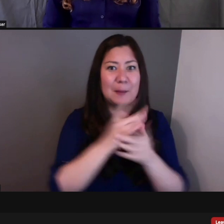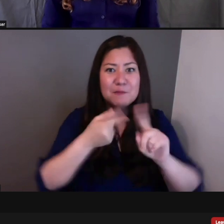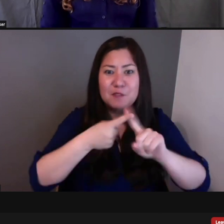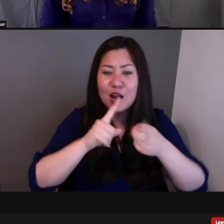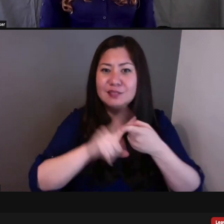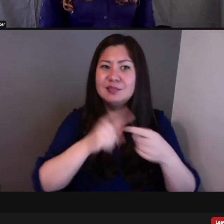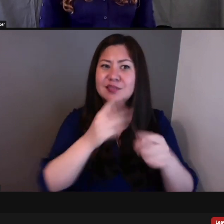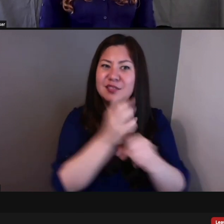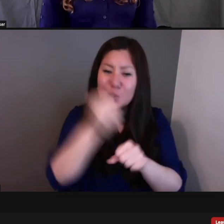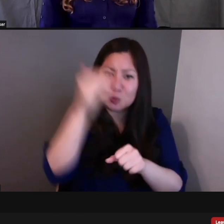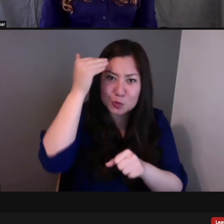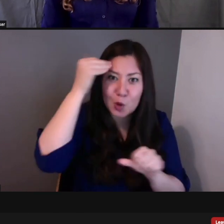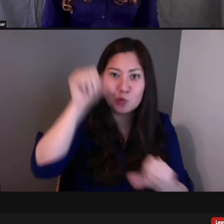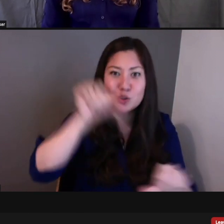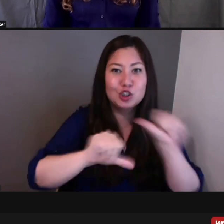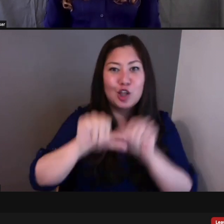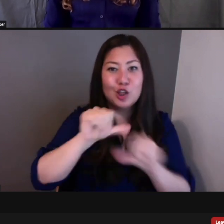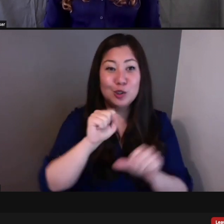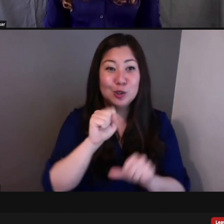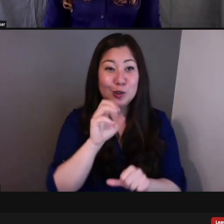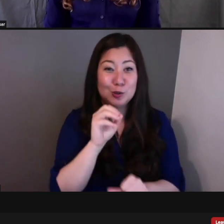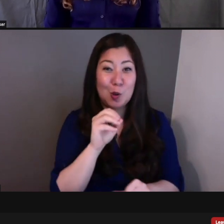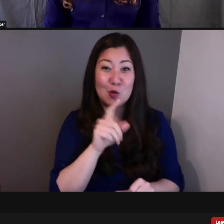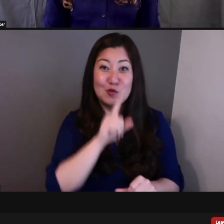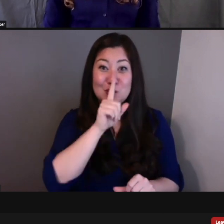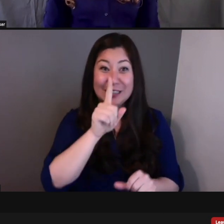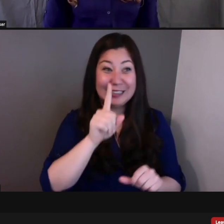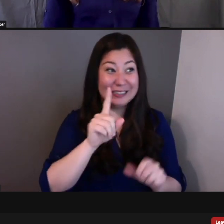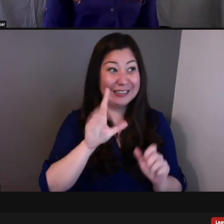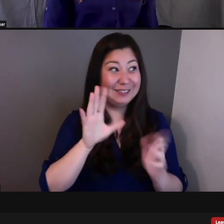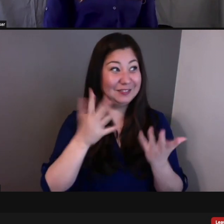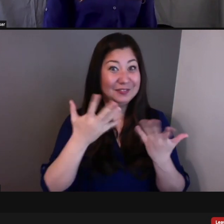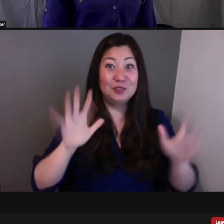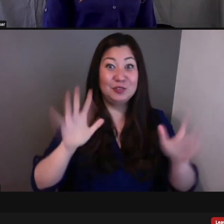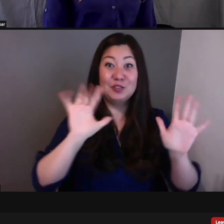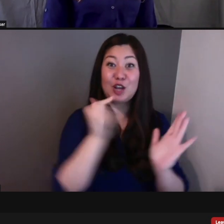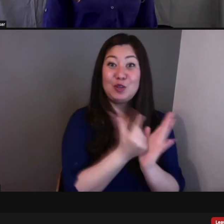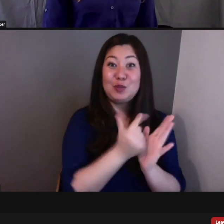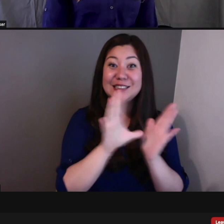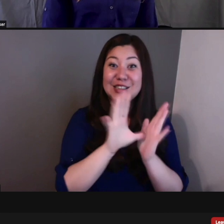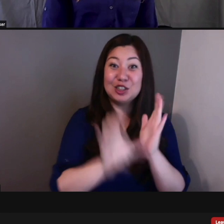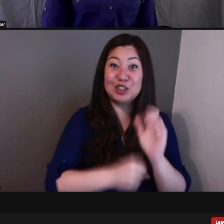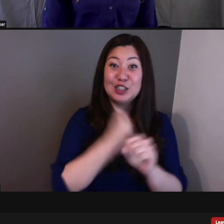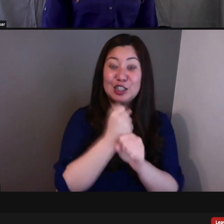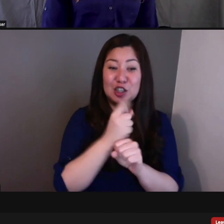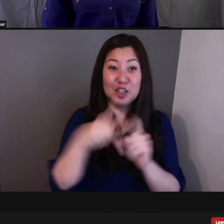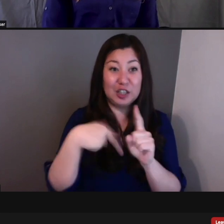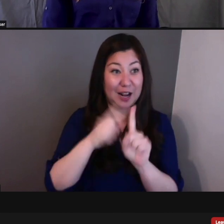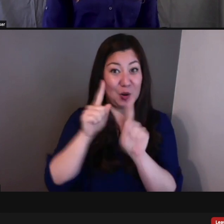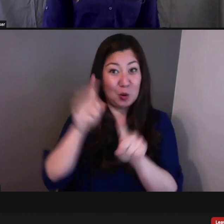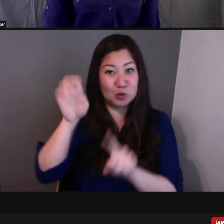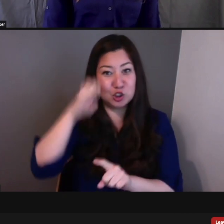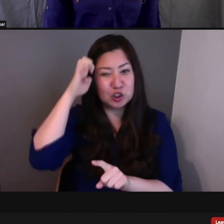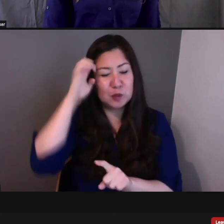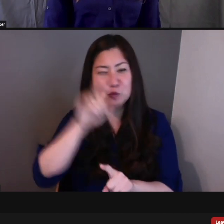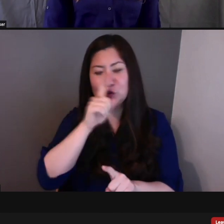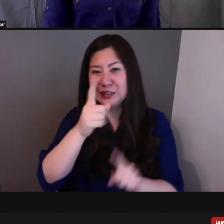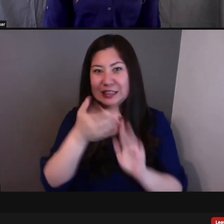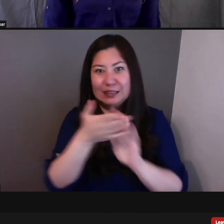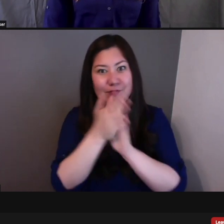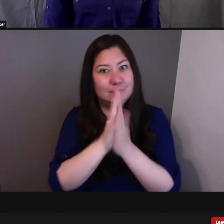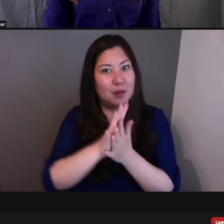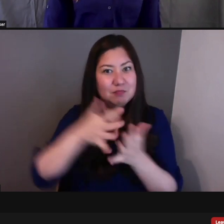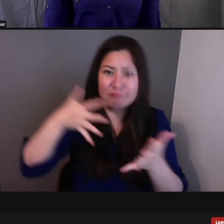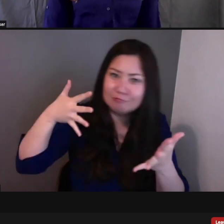Europe for about 5 weeks, backpacking across Europe. But there was a problem with someone who they